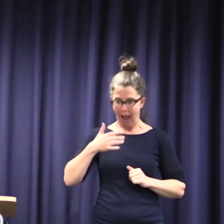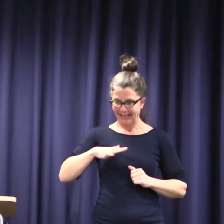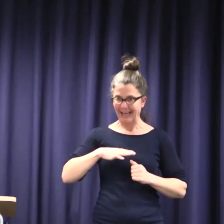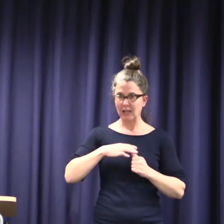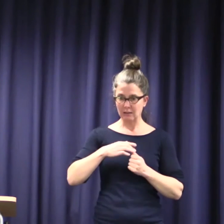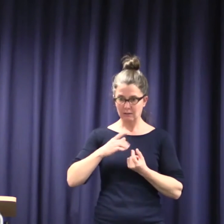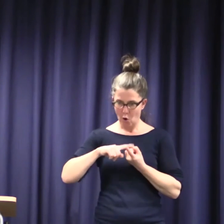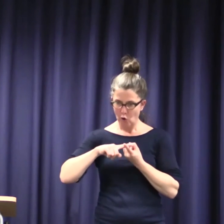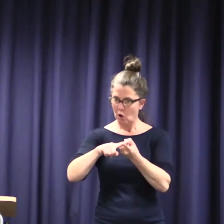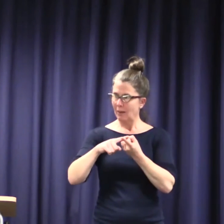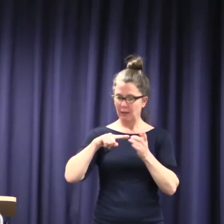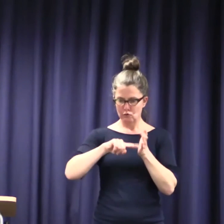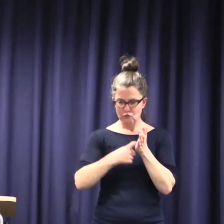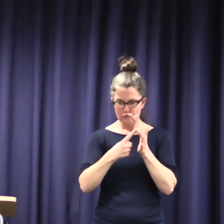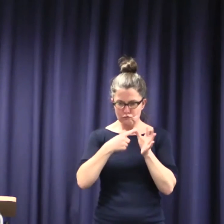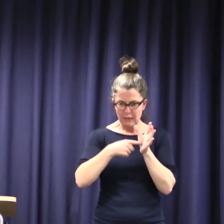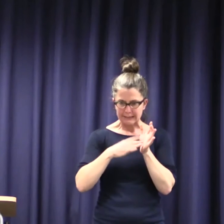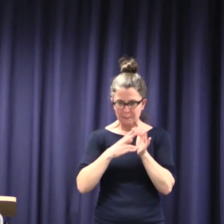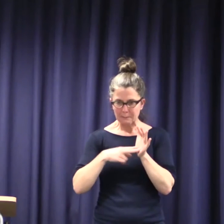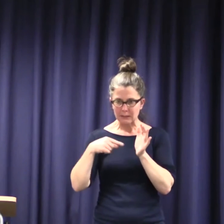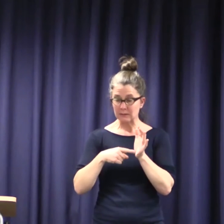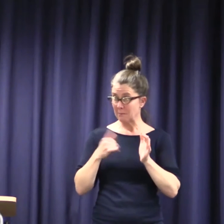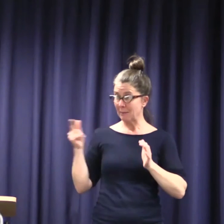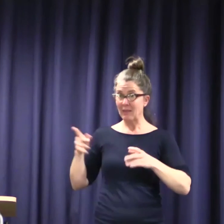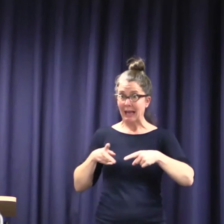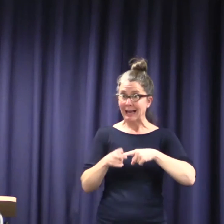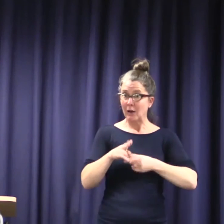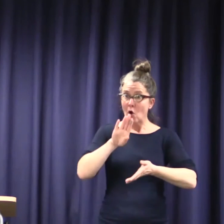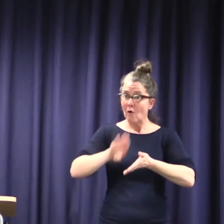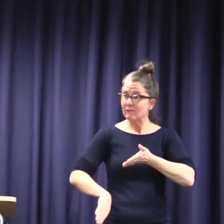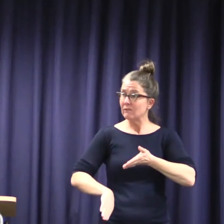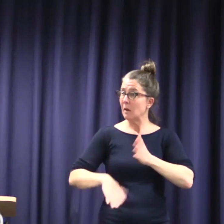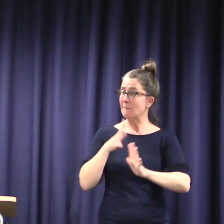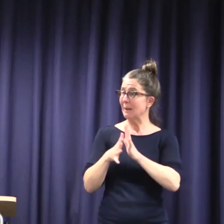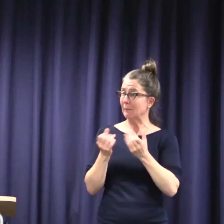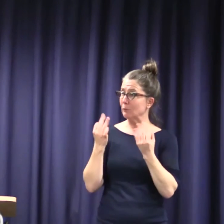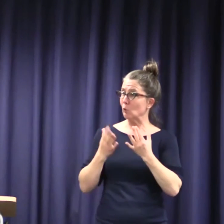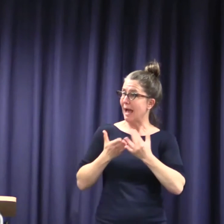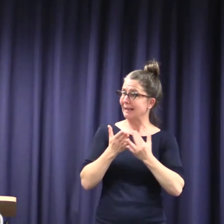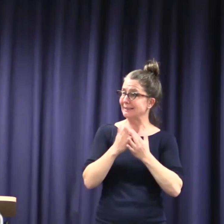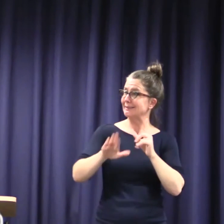be withdrawn, so I don't have any access until the NDIS.